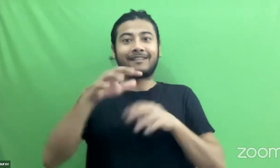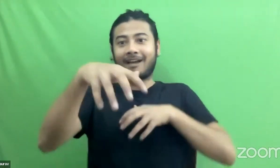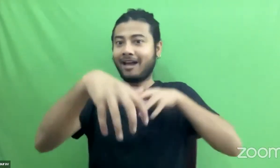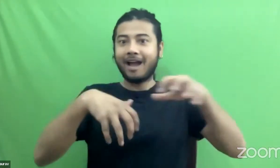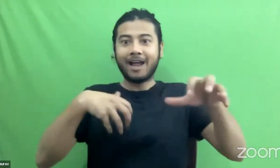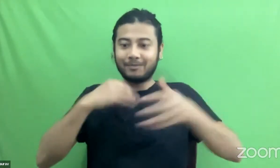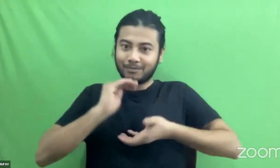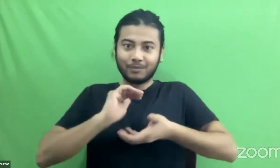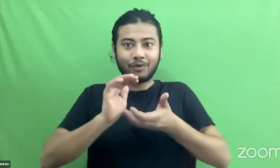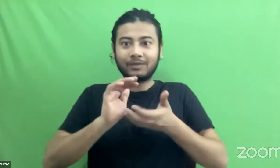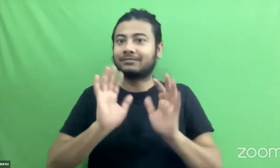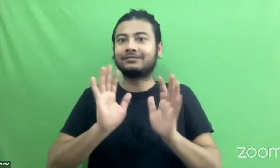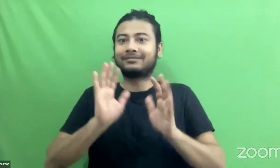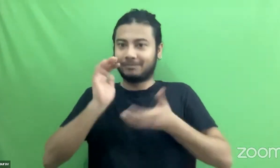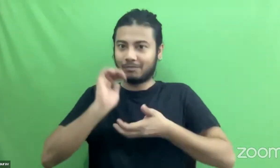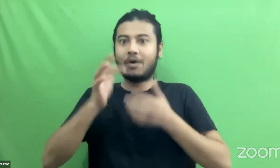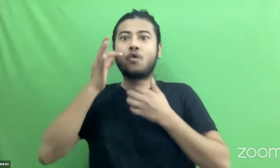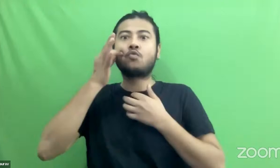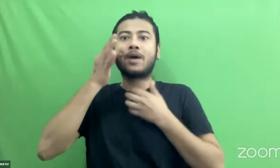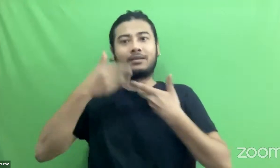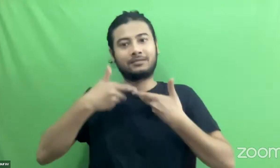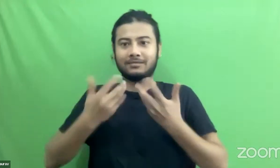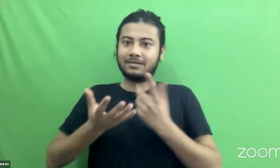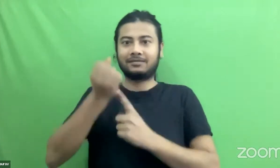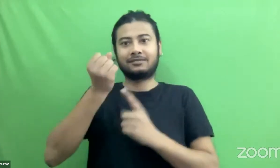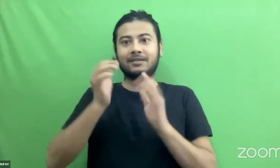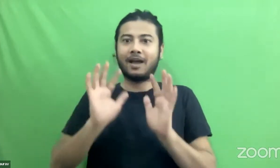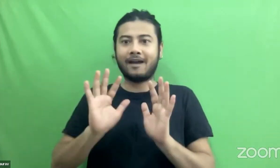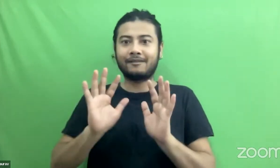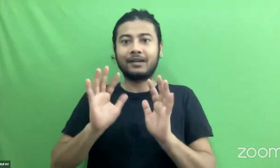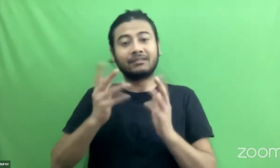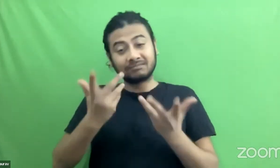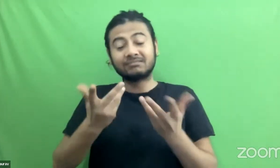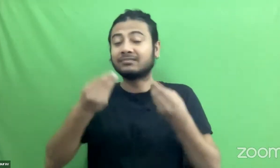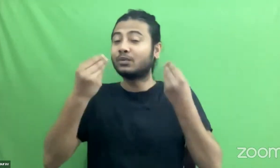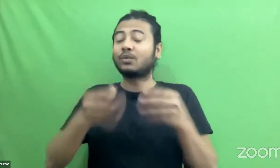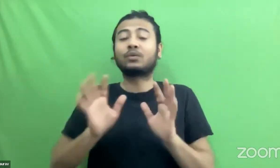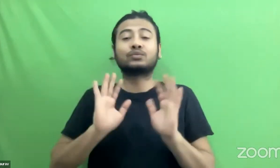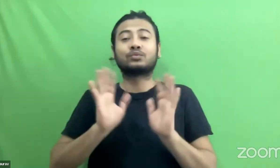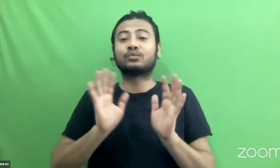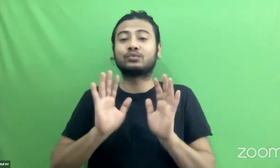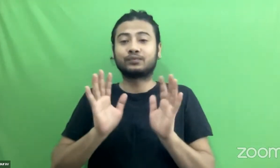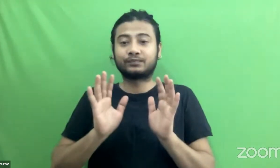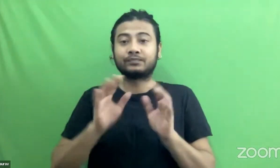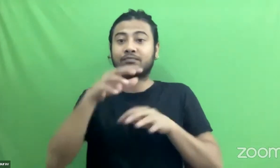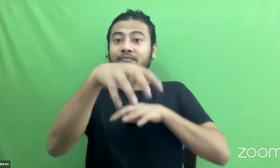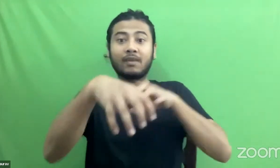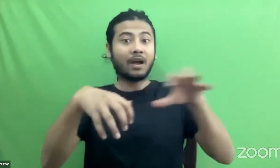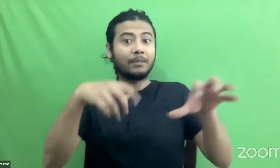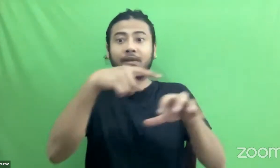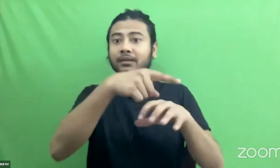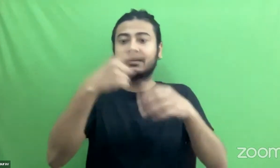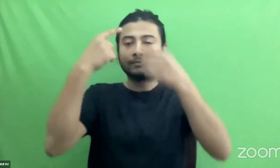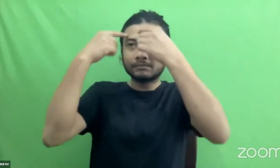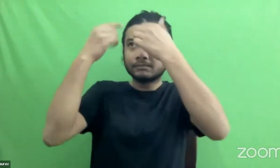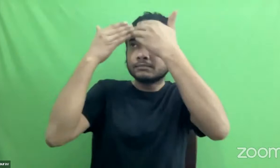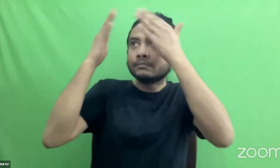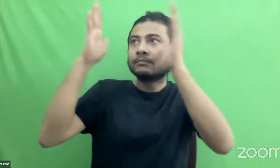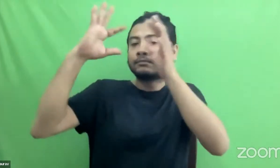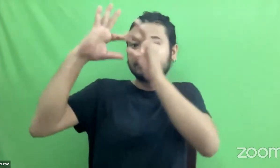God. Animals cannot understand God, right? Only human beings can do. So we are very fortunate that